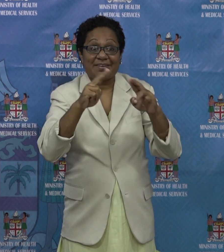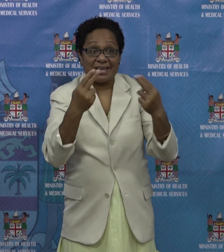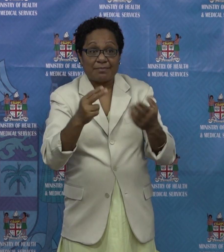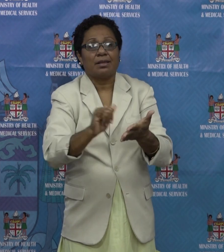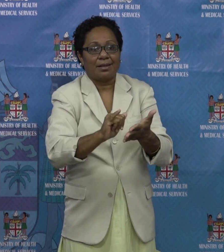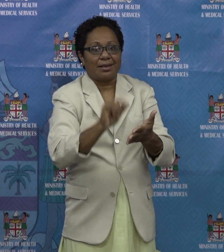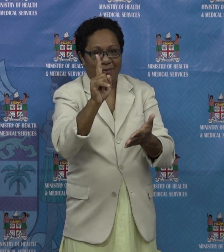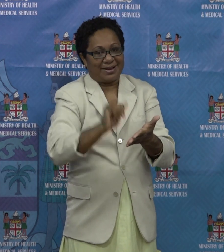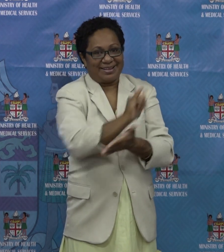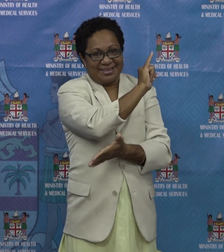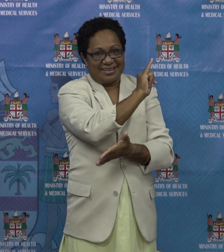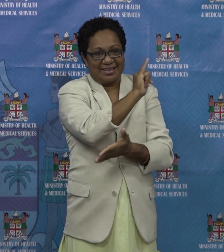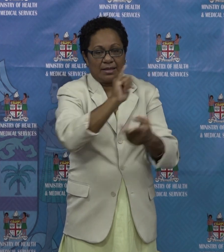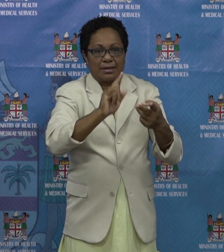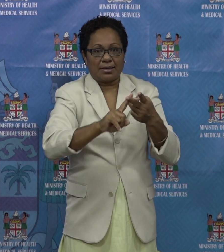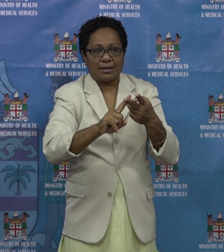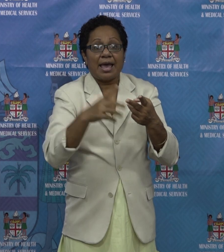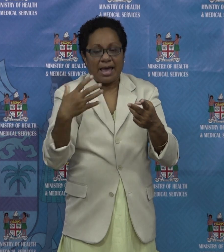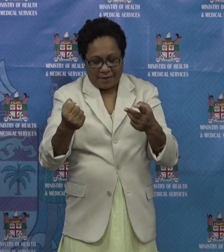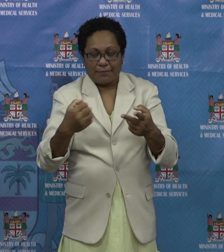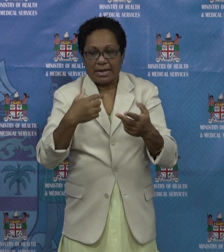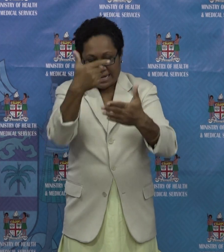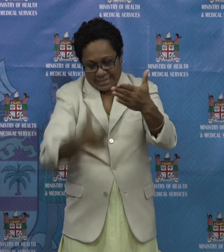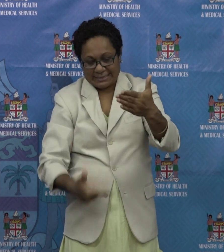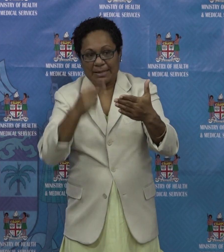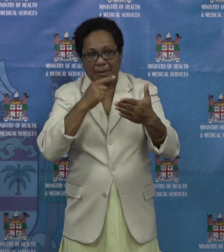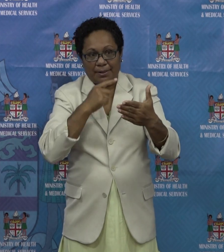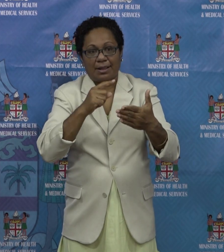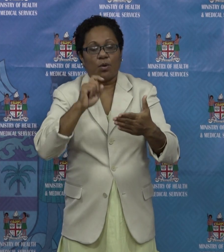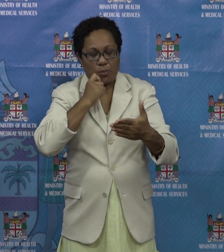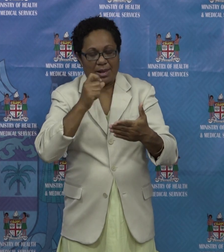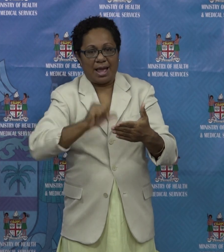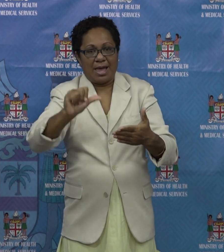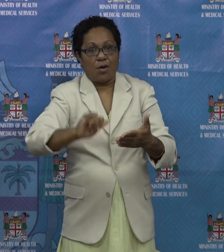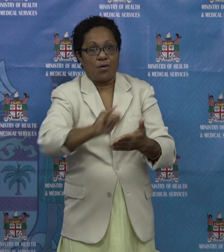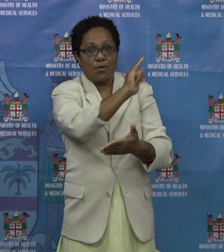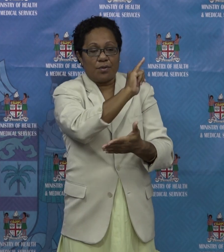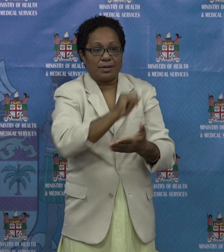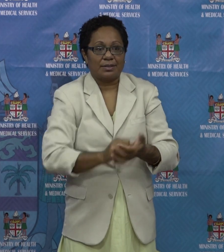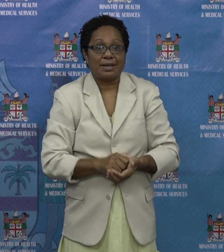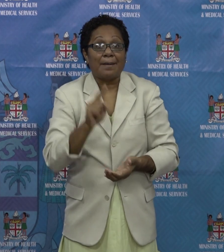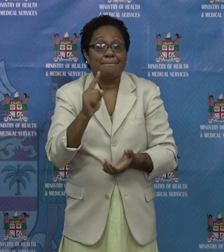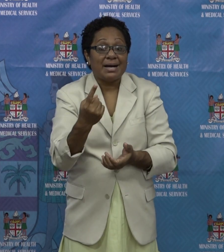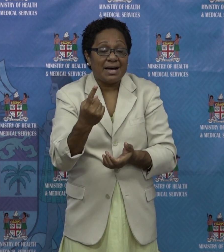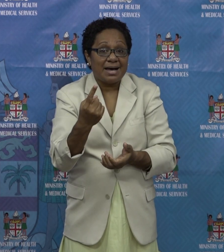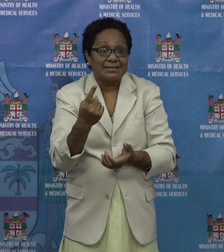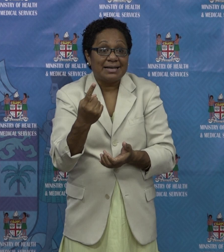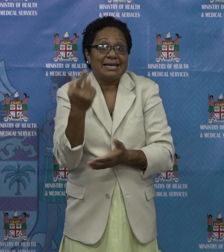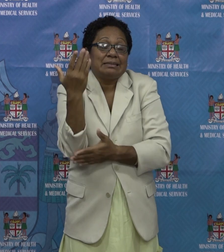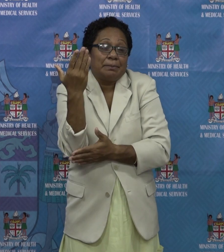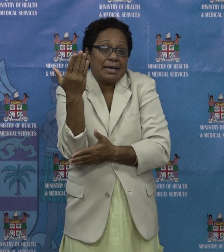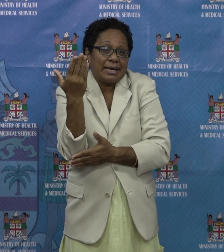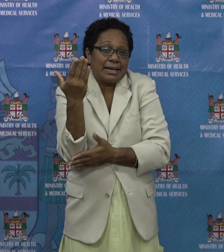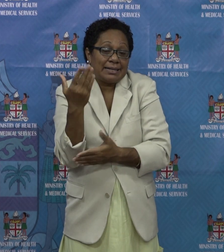There is many more, and there are many more on my table that I am allowing out in accordance to the amount